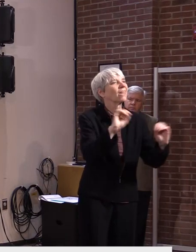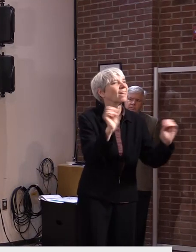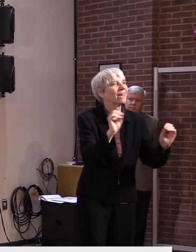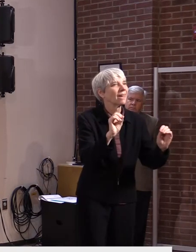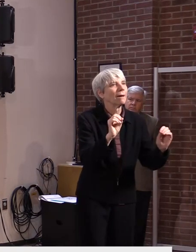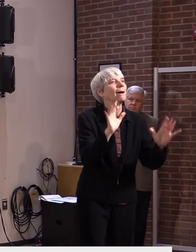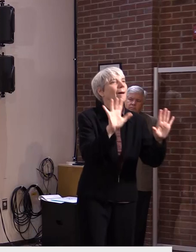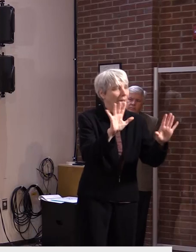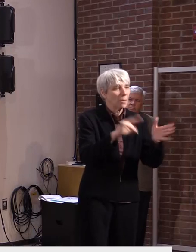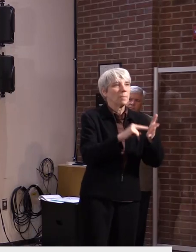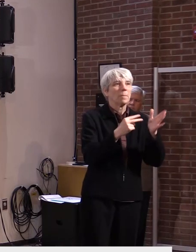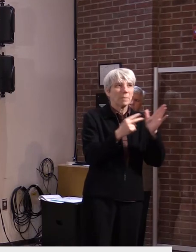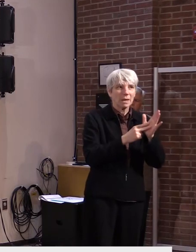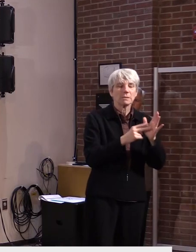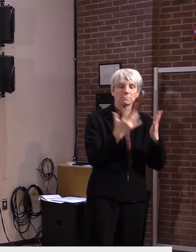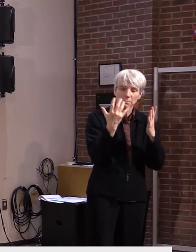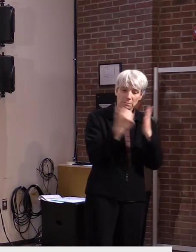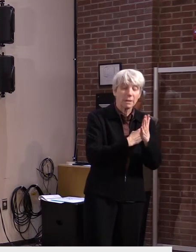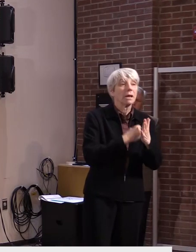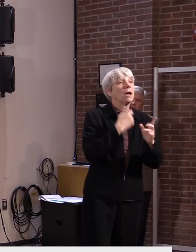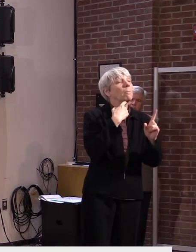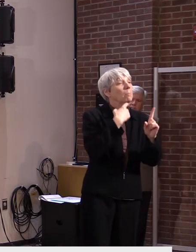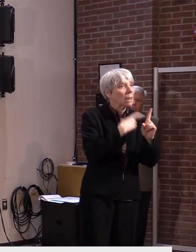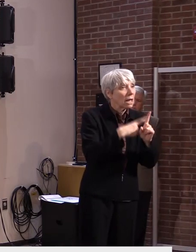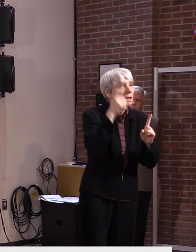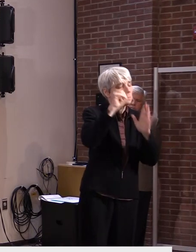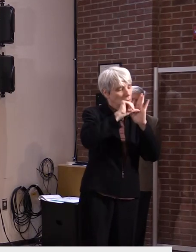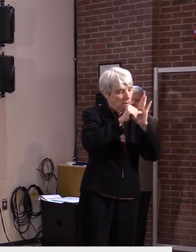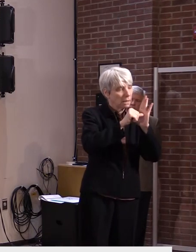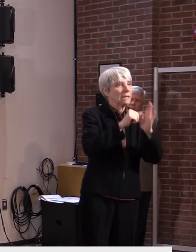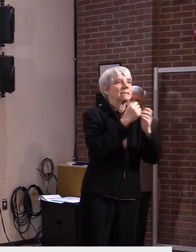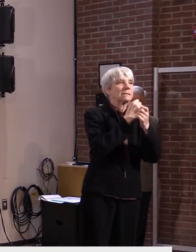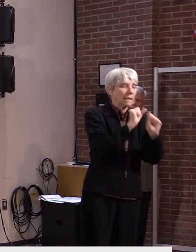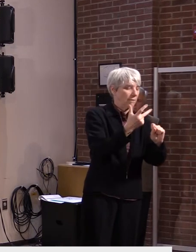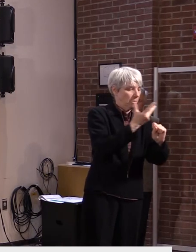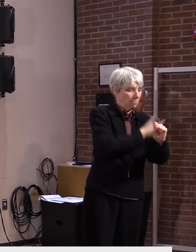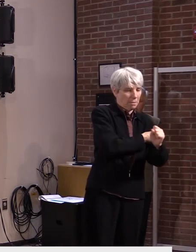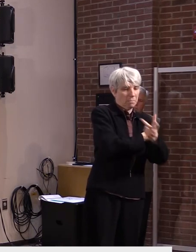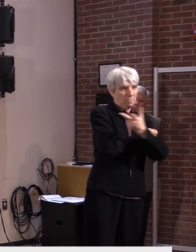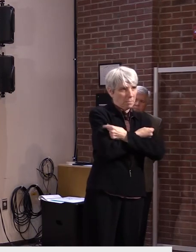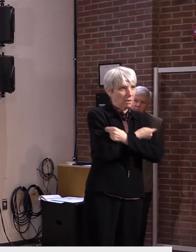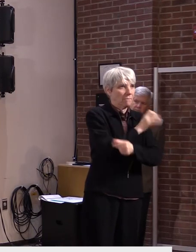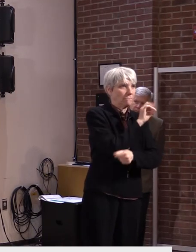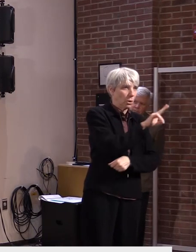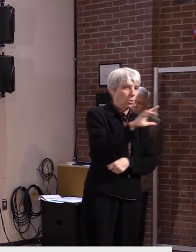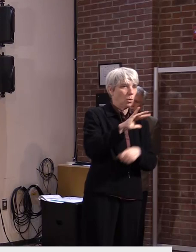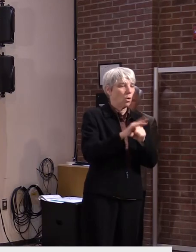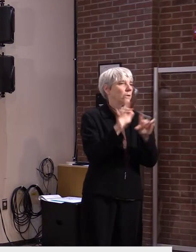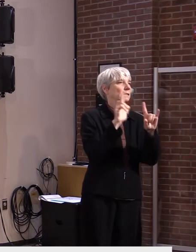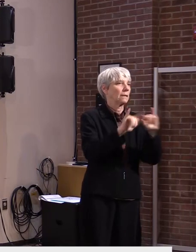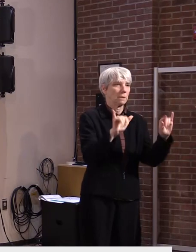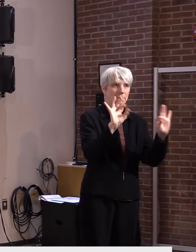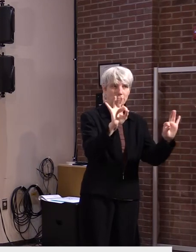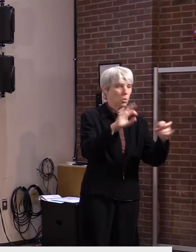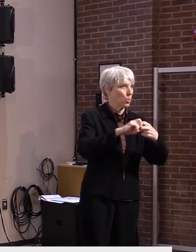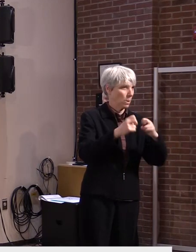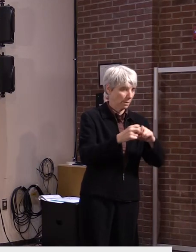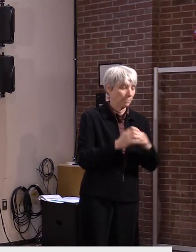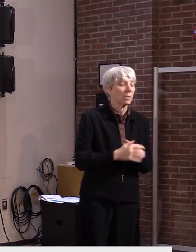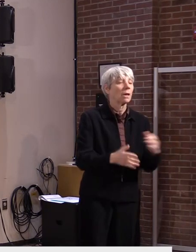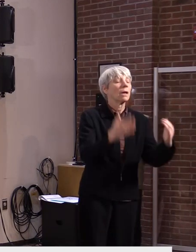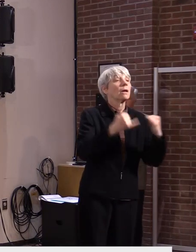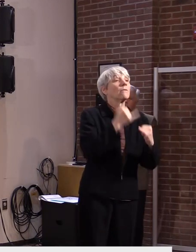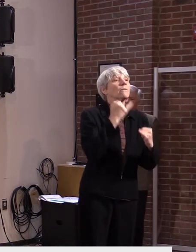it's safe to have a flu shot and a booster at the same time. And finally, Governor